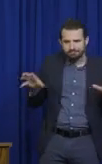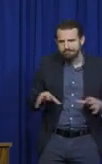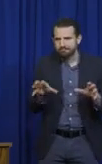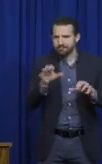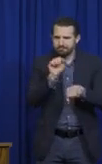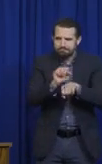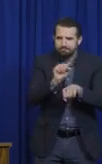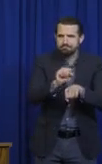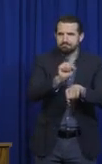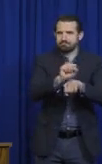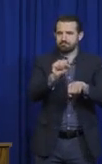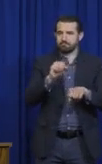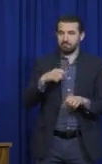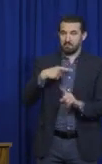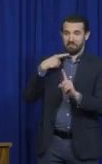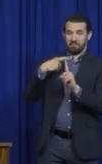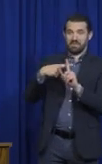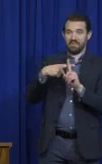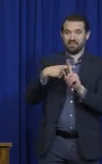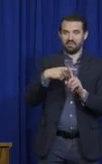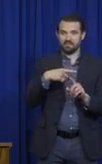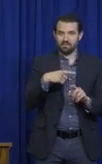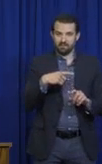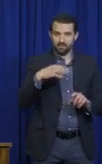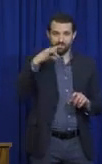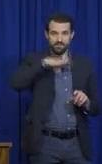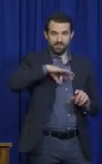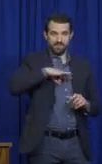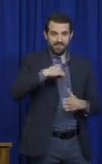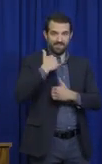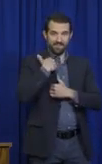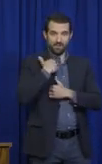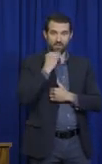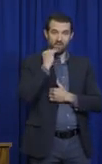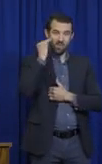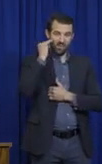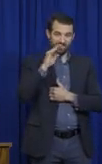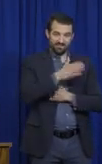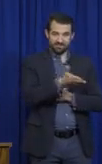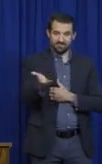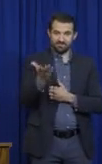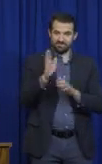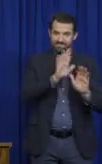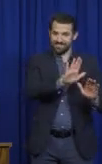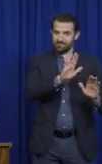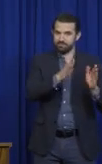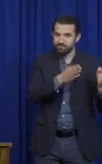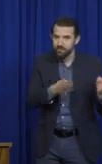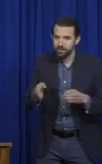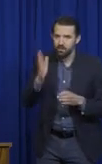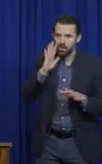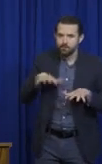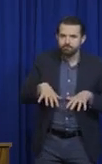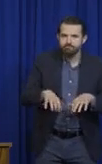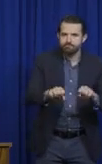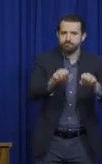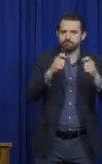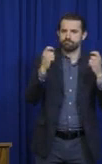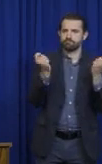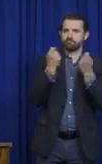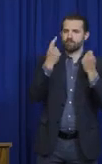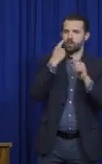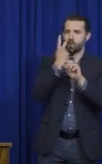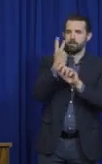the Maine Veterans Home with their own planning for a memorial service that will be held this summer